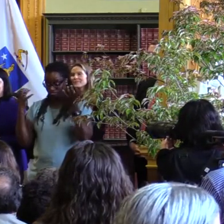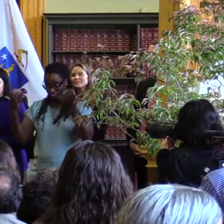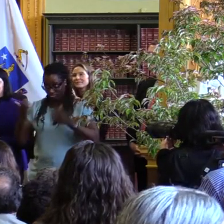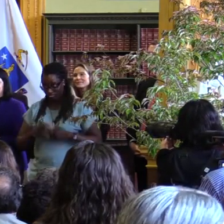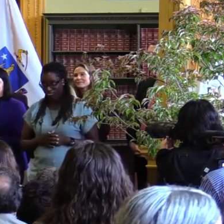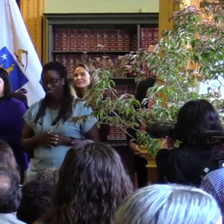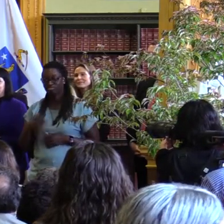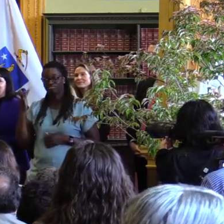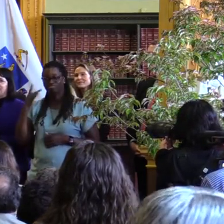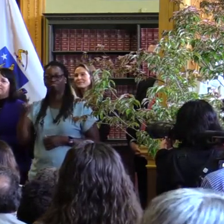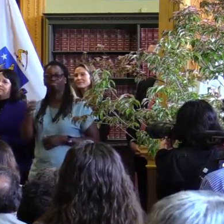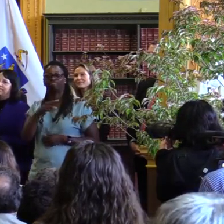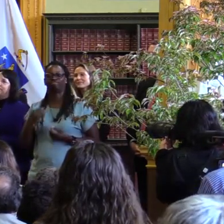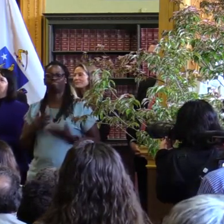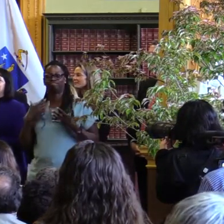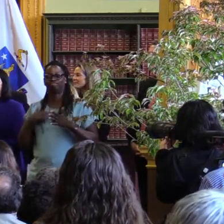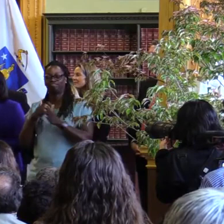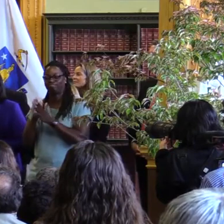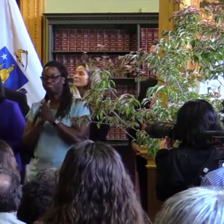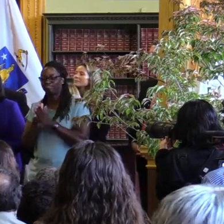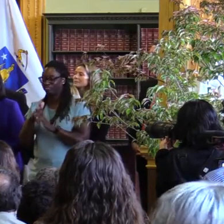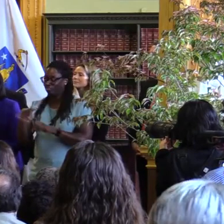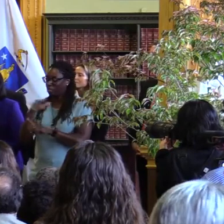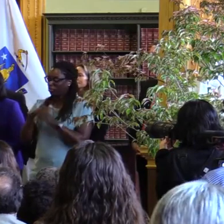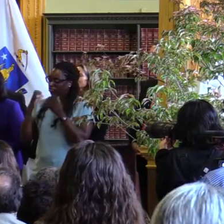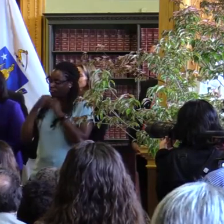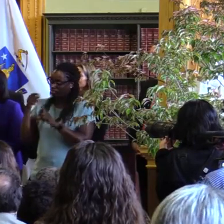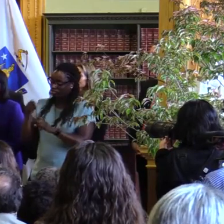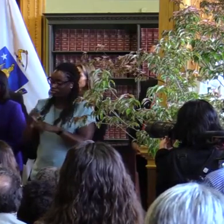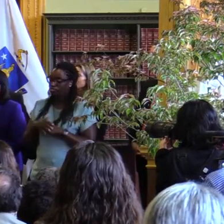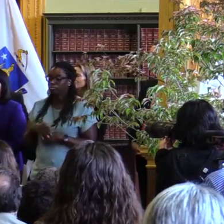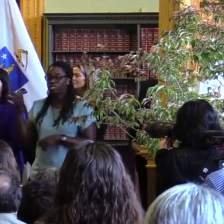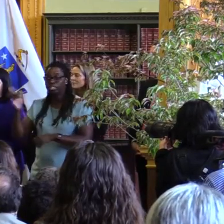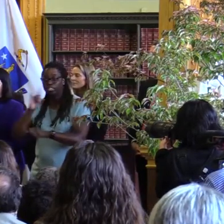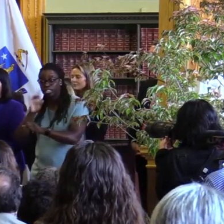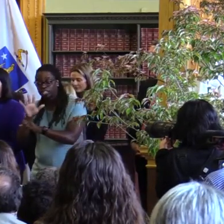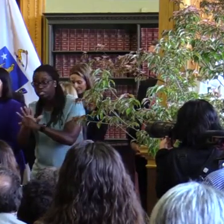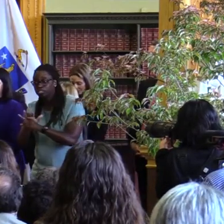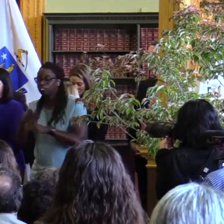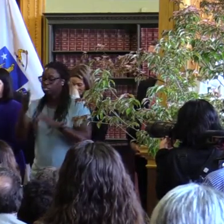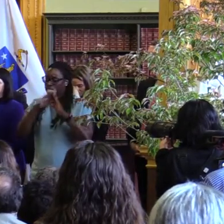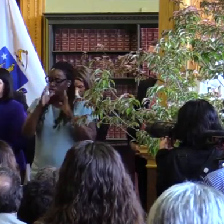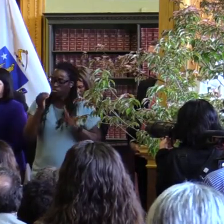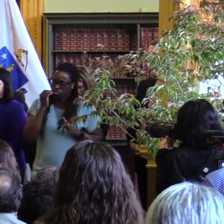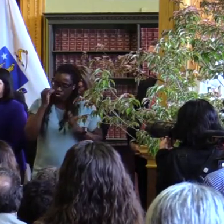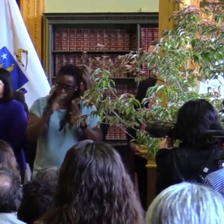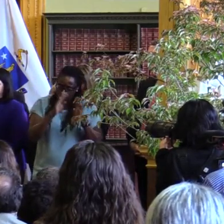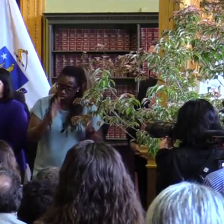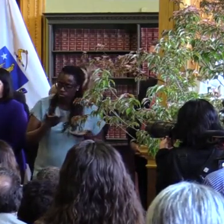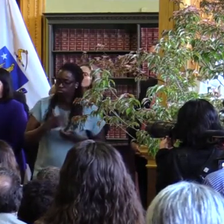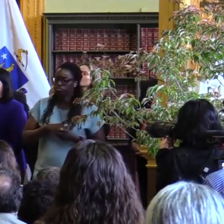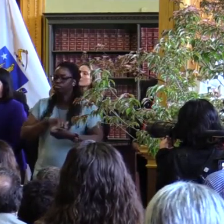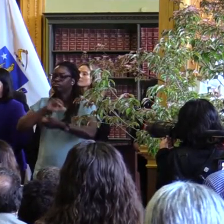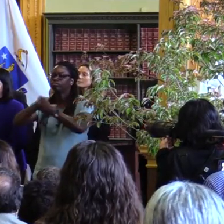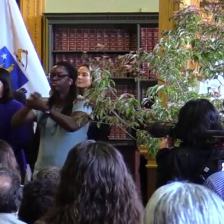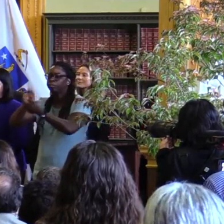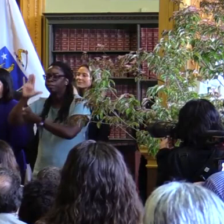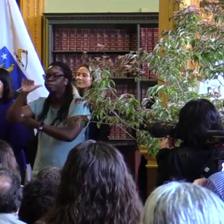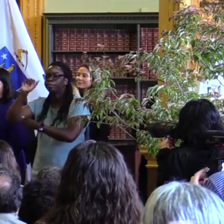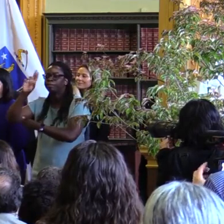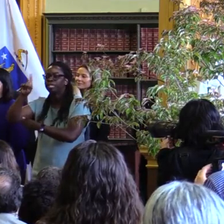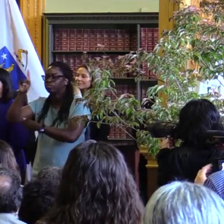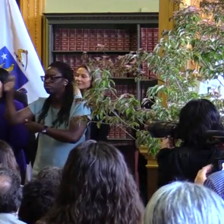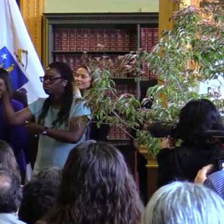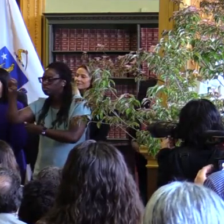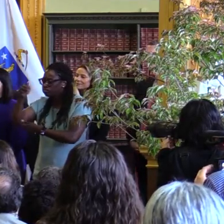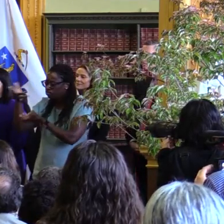advocates, our friends and allies in the labor movement, our partners in the banking and finance sector.